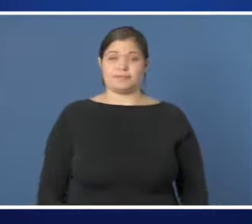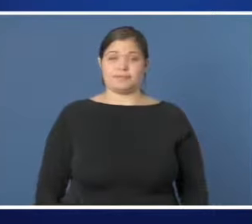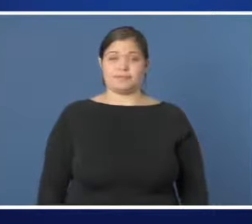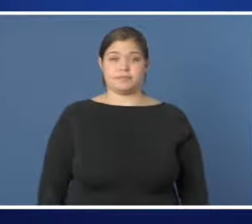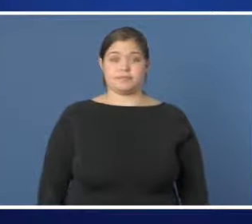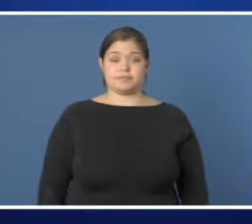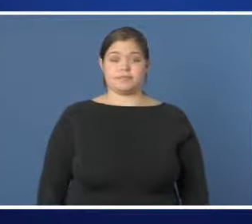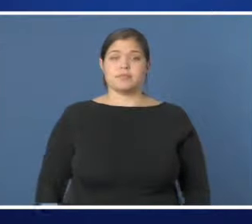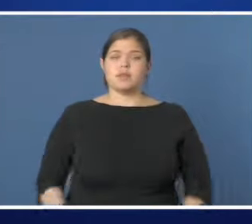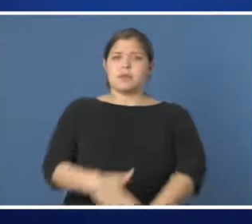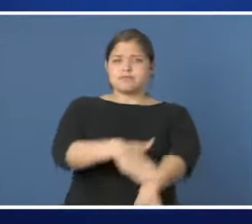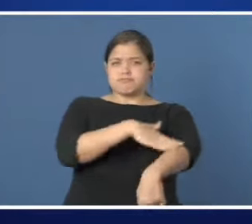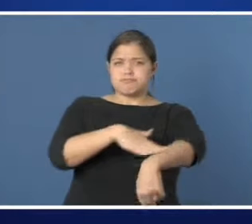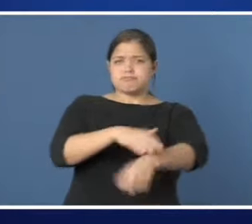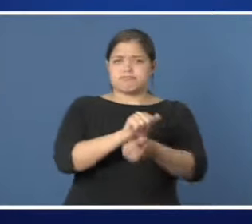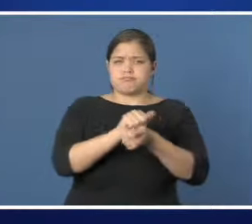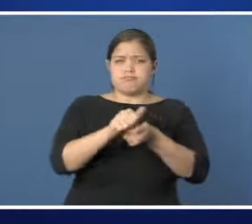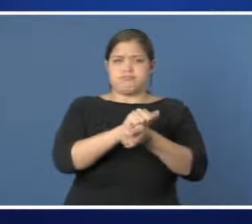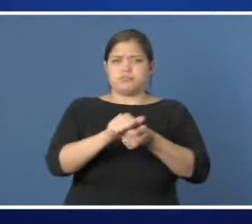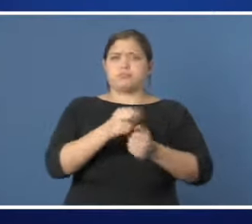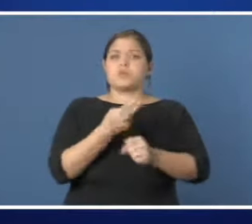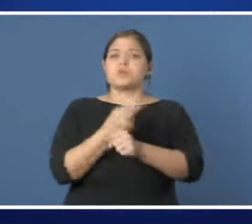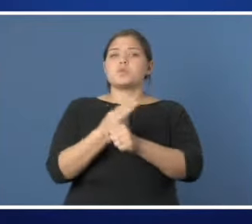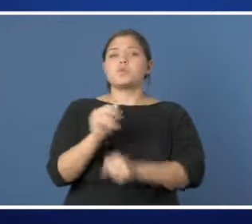with antibacterial soap.